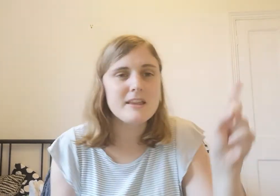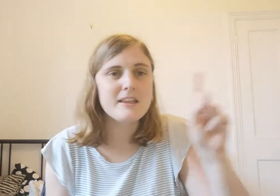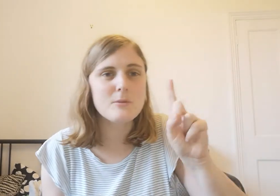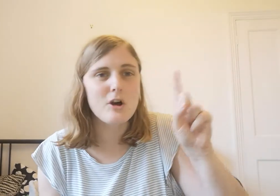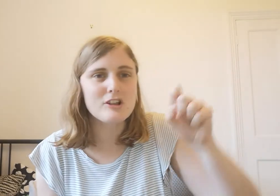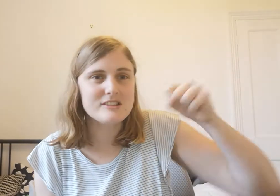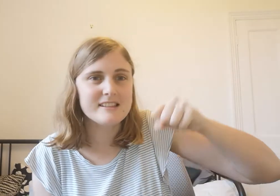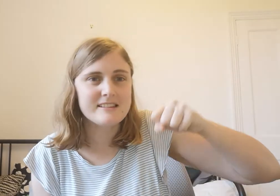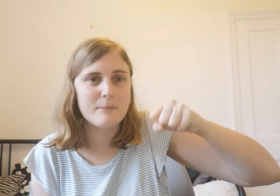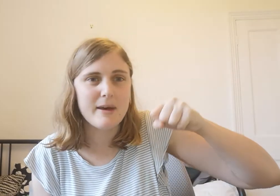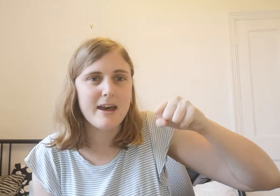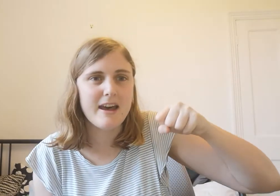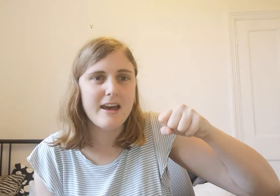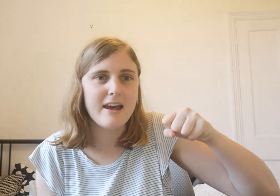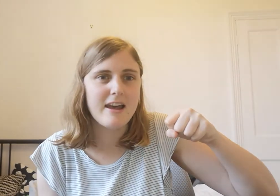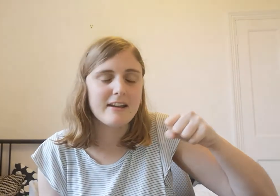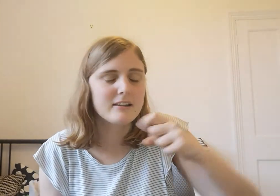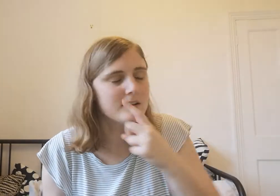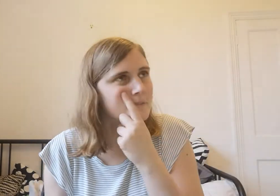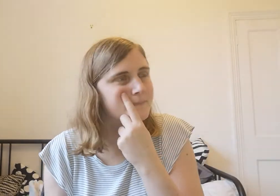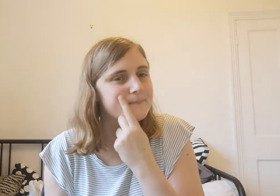me what's in the bag?